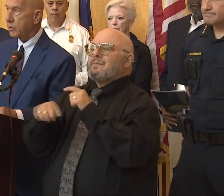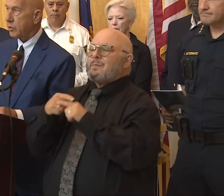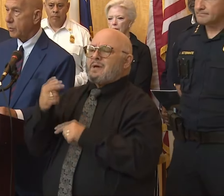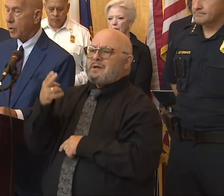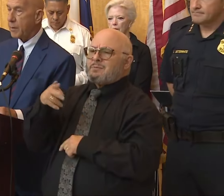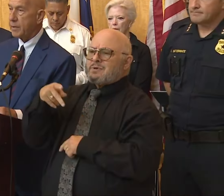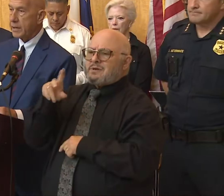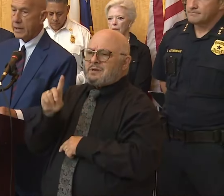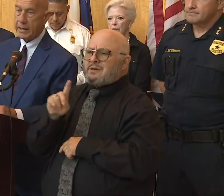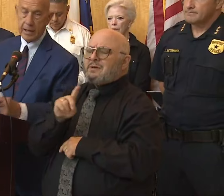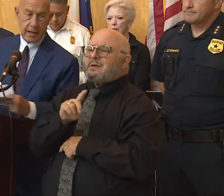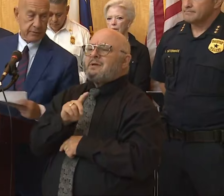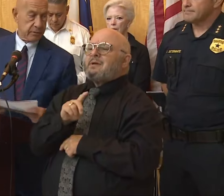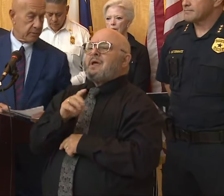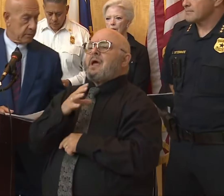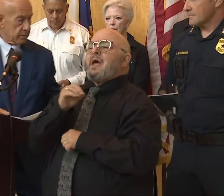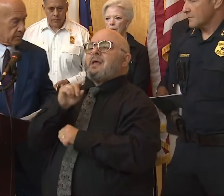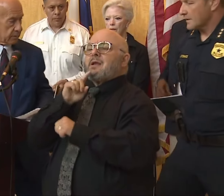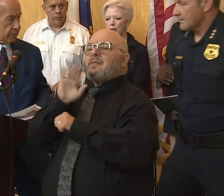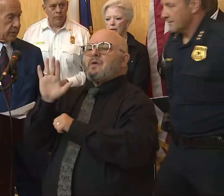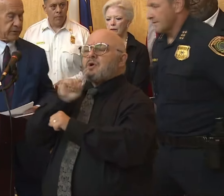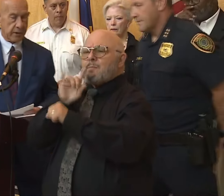safety, including property and lives.